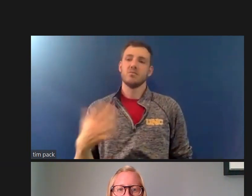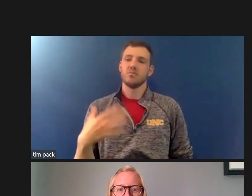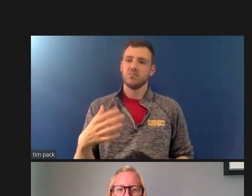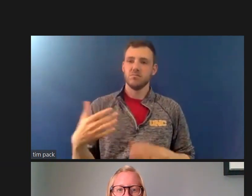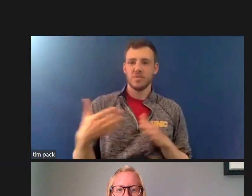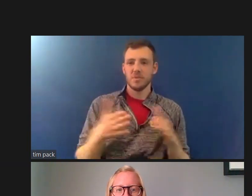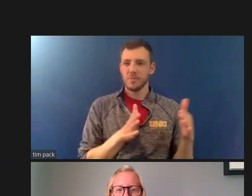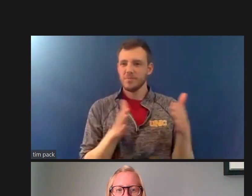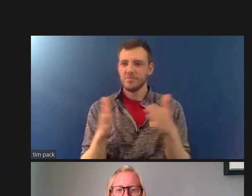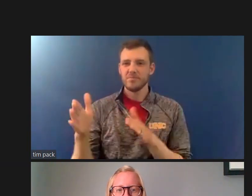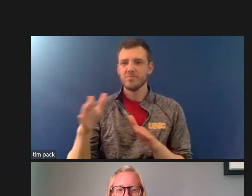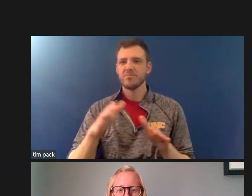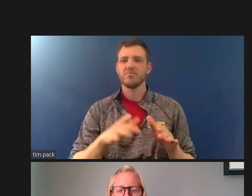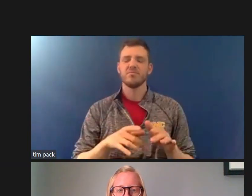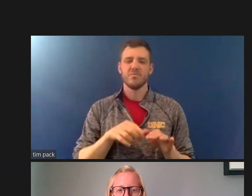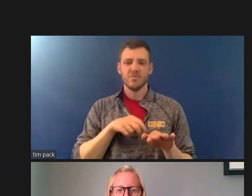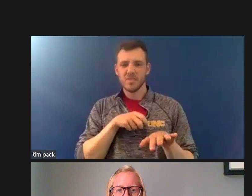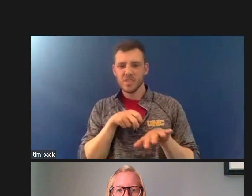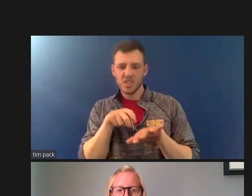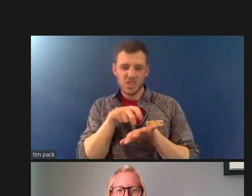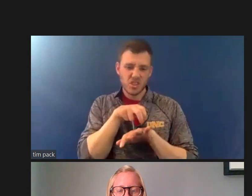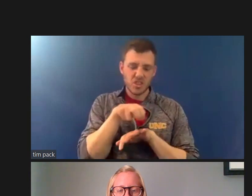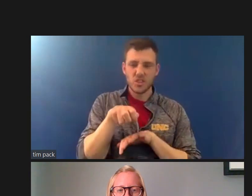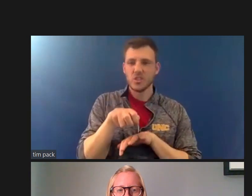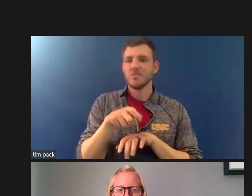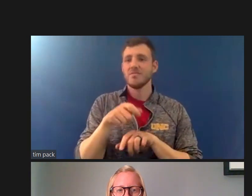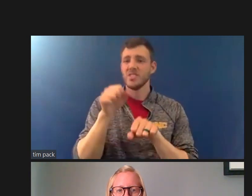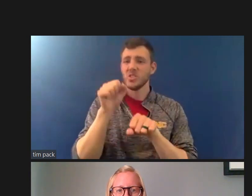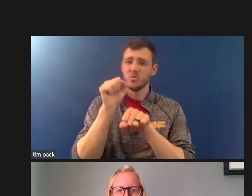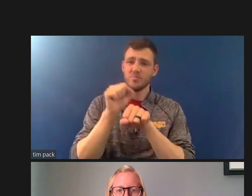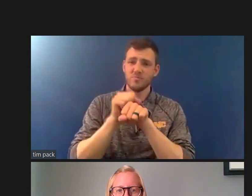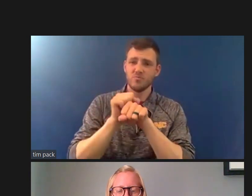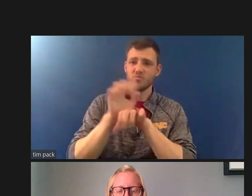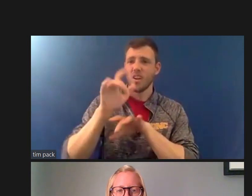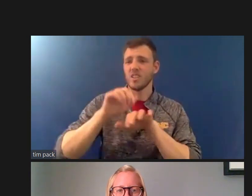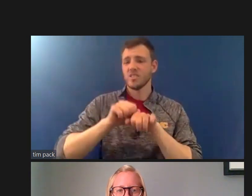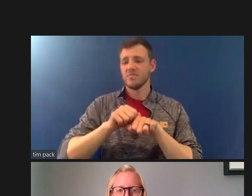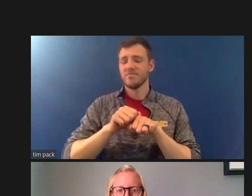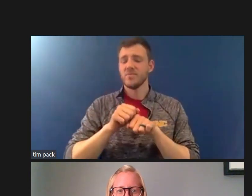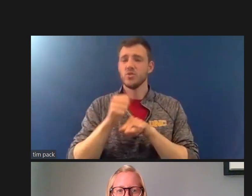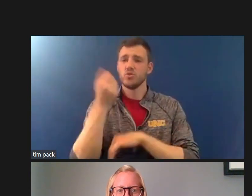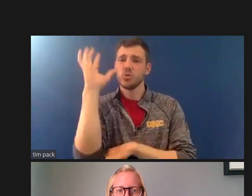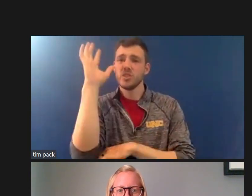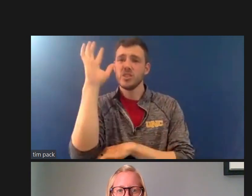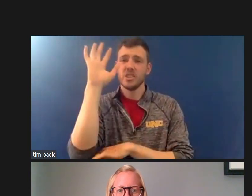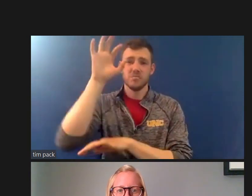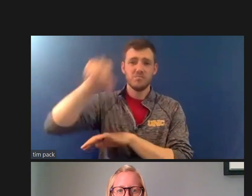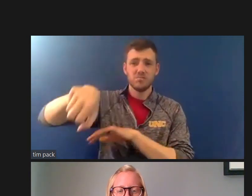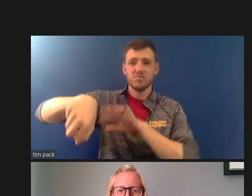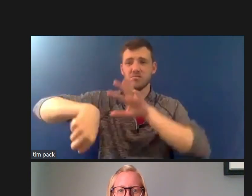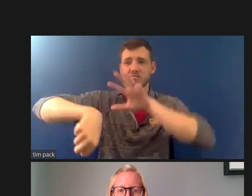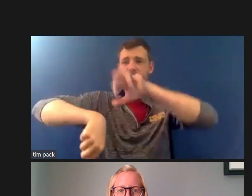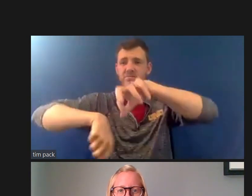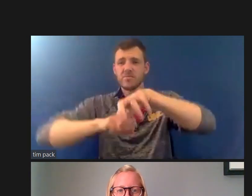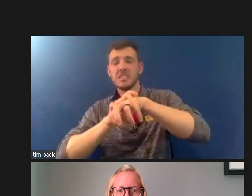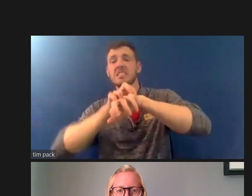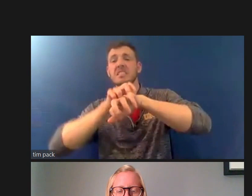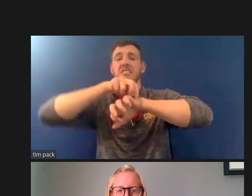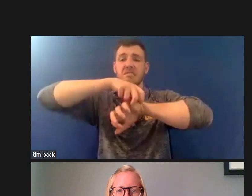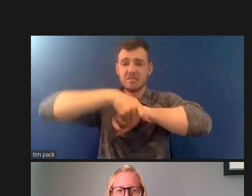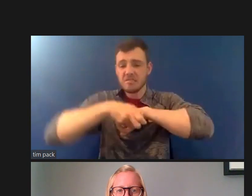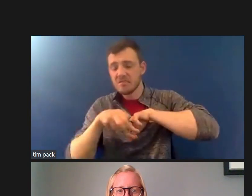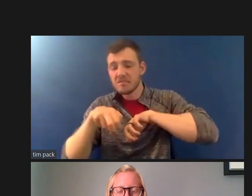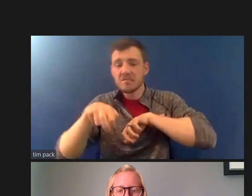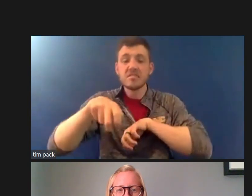was clambering heavily among the creepers and broken trunks when a bird, a vision of red and yellow, flashed upwards with a